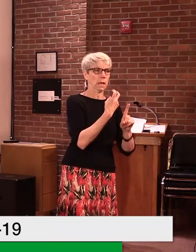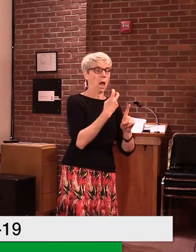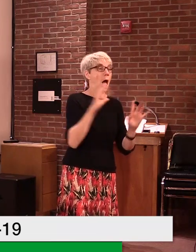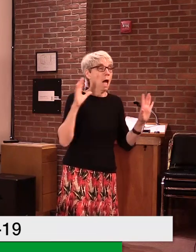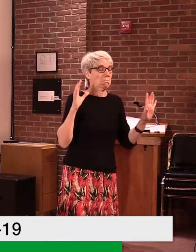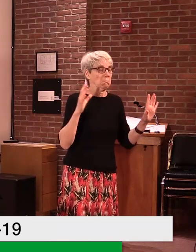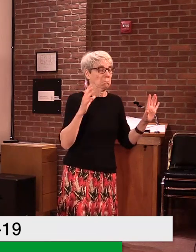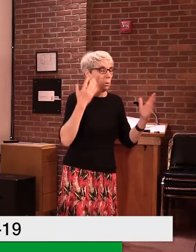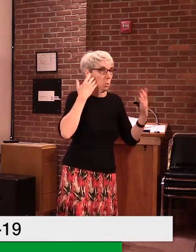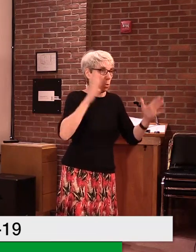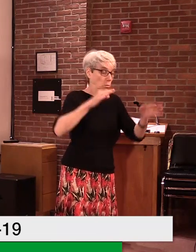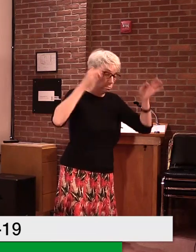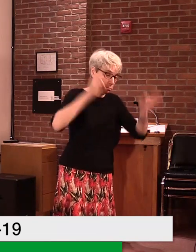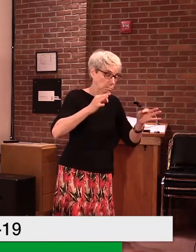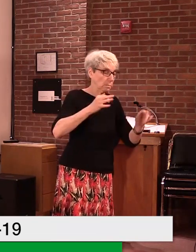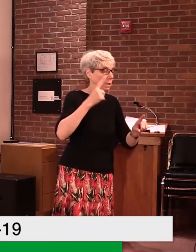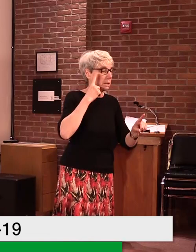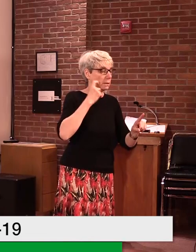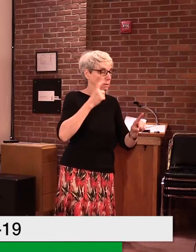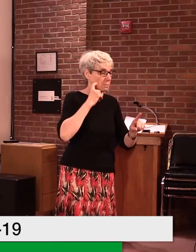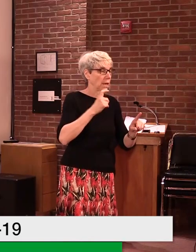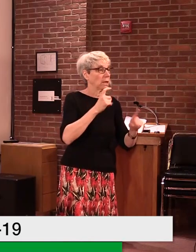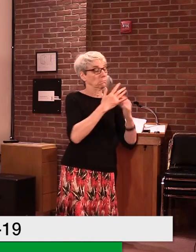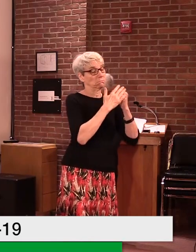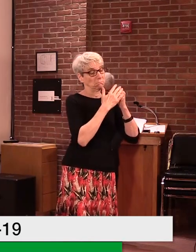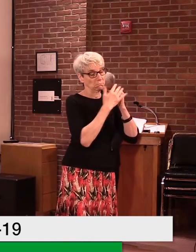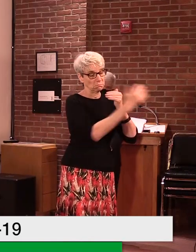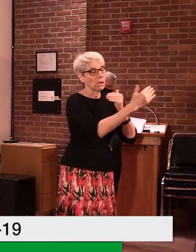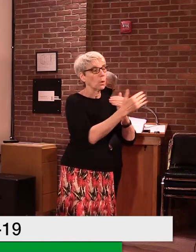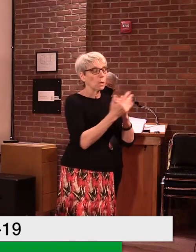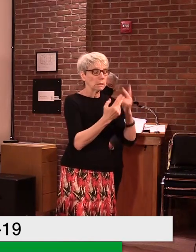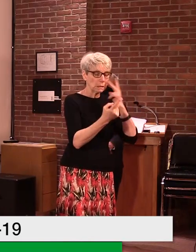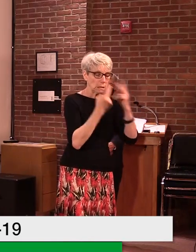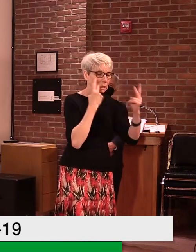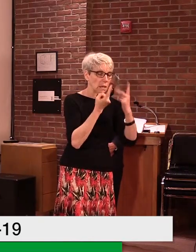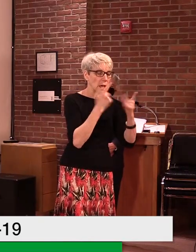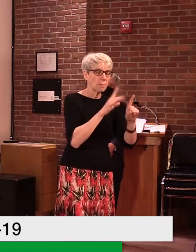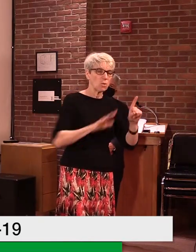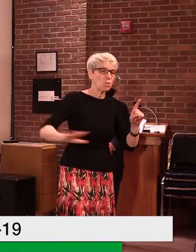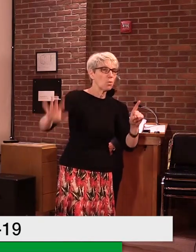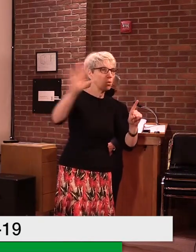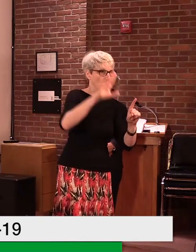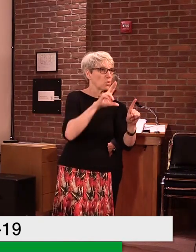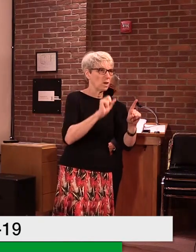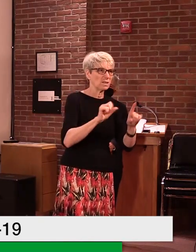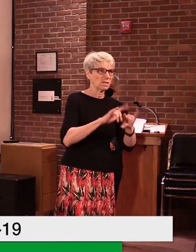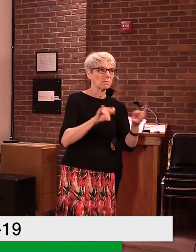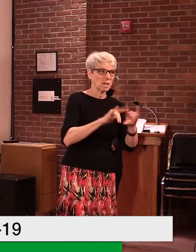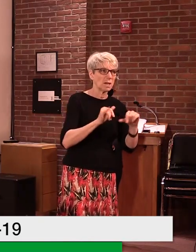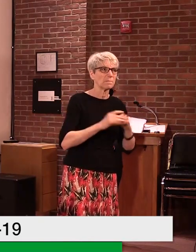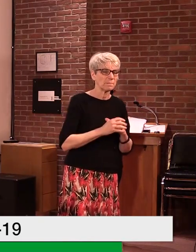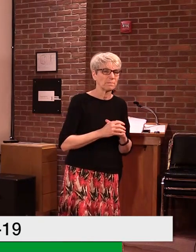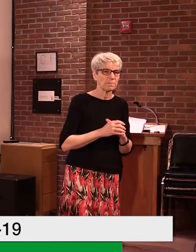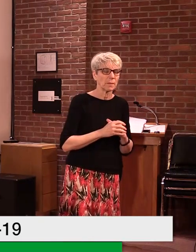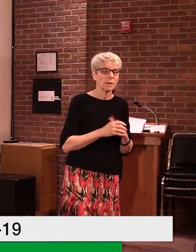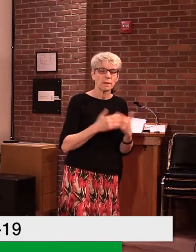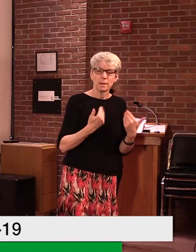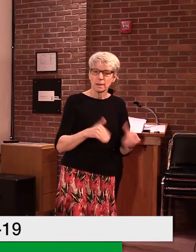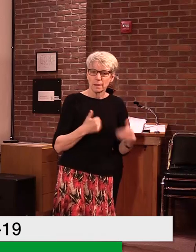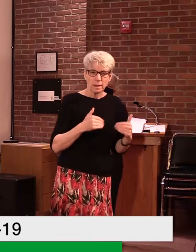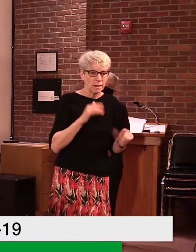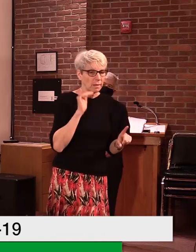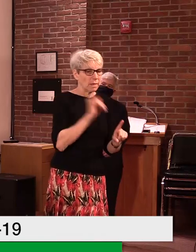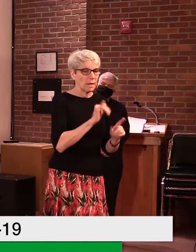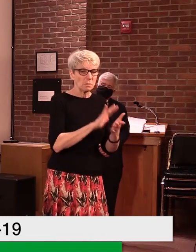to base this on, that we may see a lot of this throughout the country. This has become, again, another one of